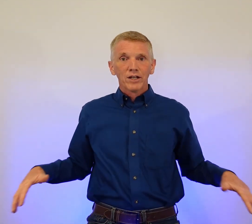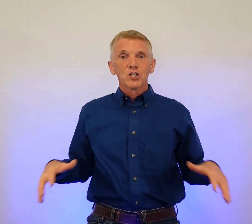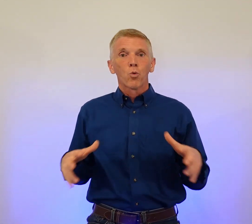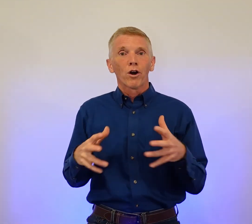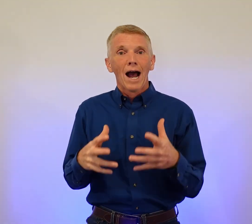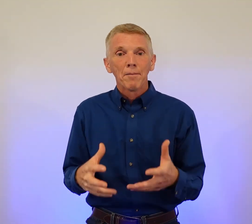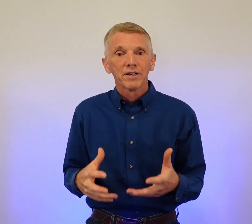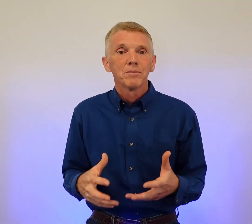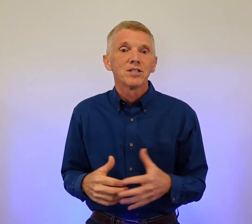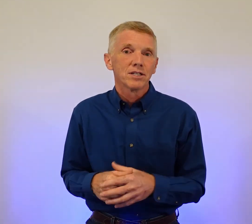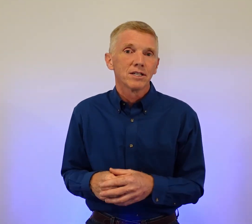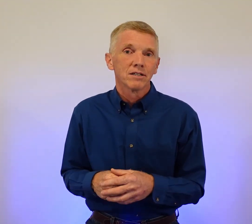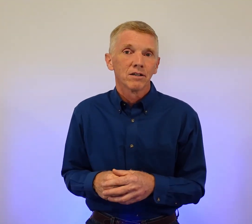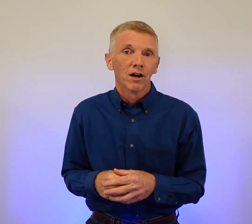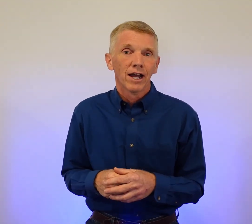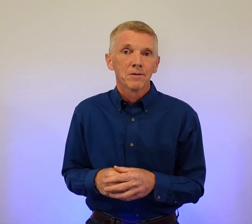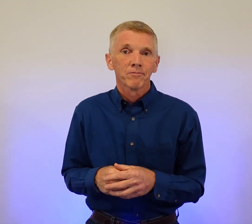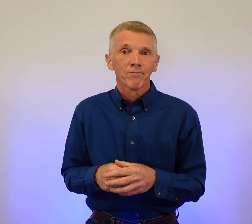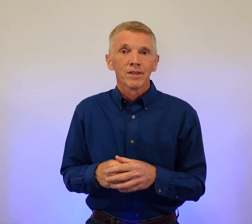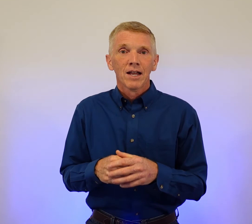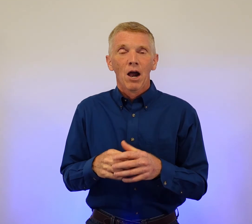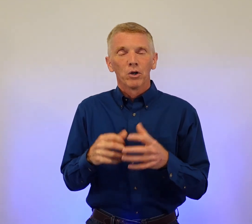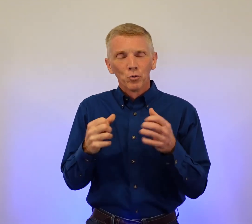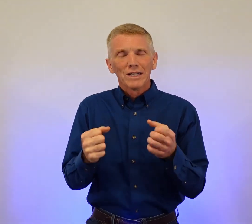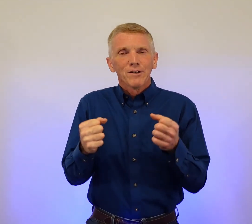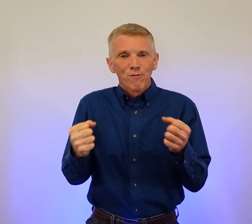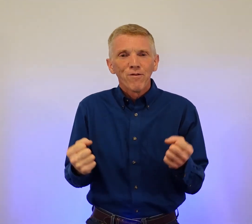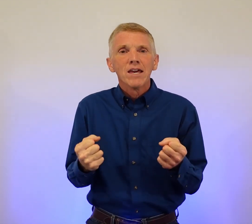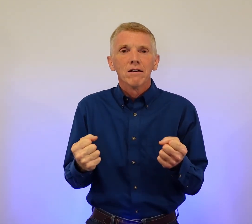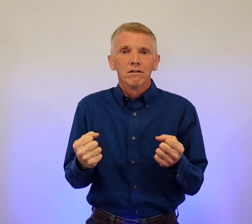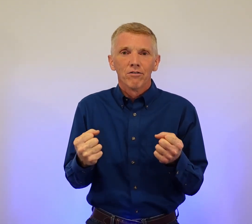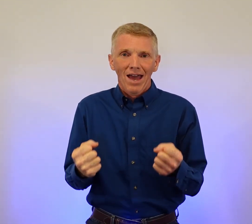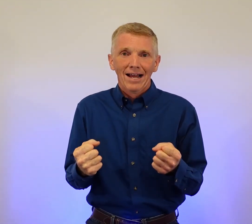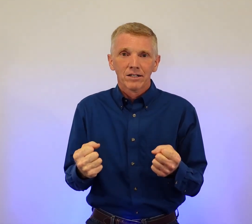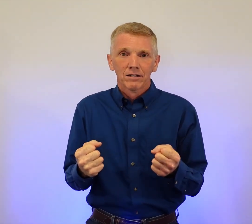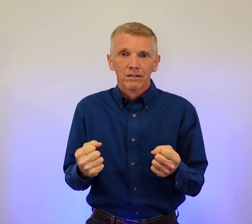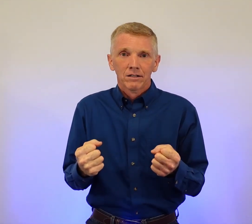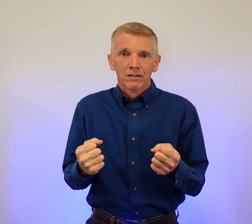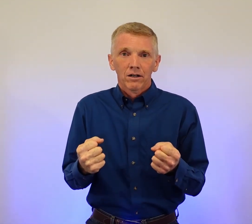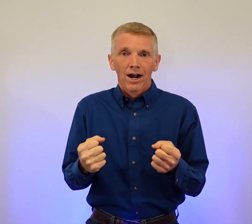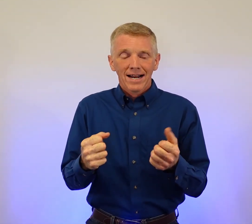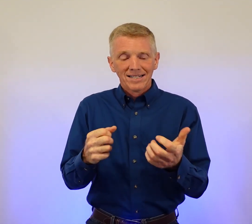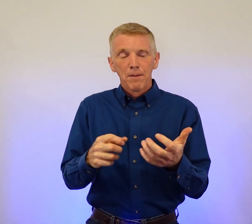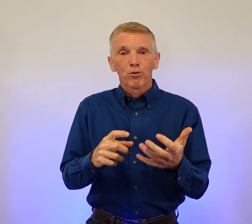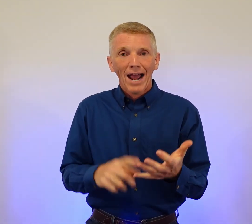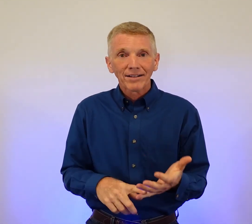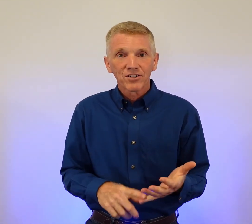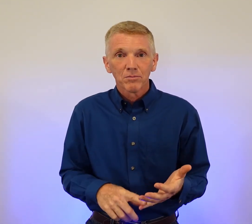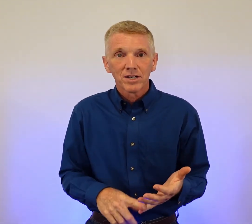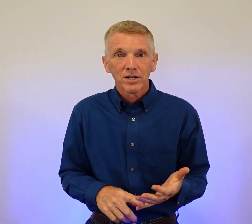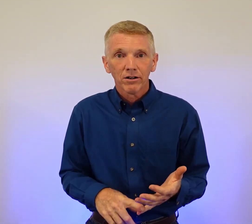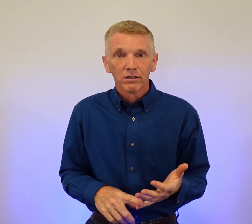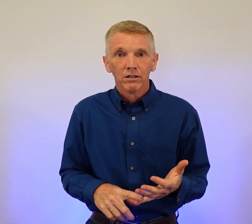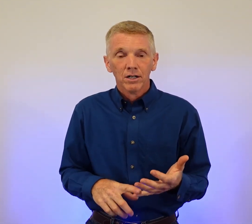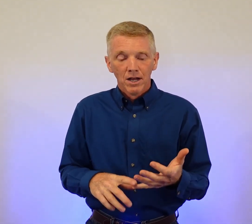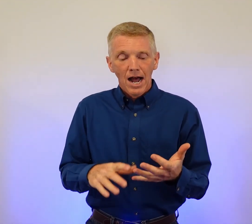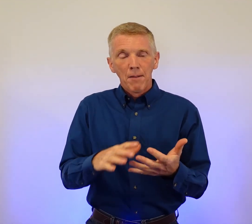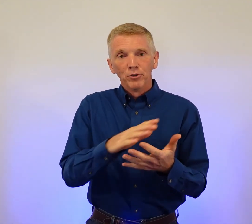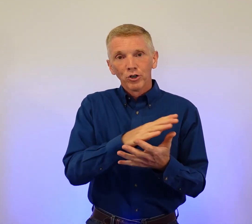is, where I'm going to be sitting. All right? I want to really feel that. All right, and as I practice the material, I'm looking